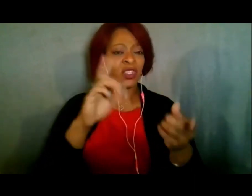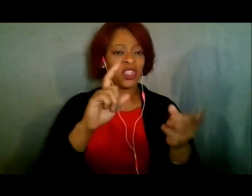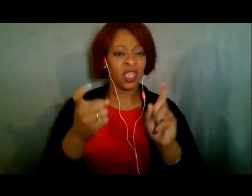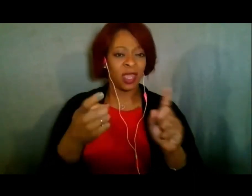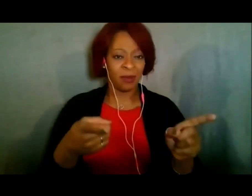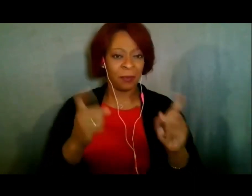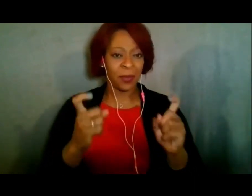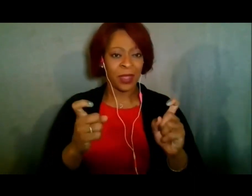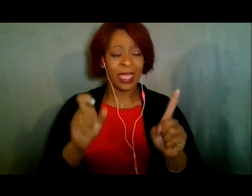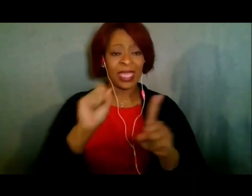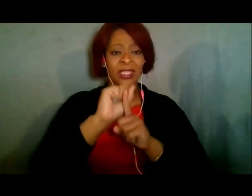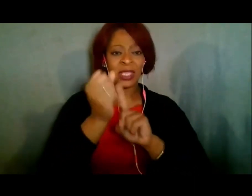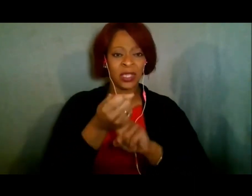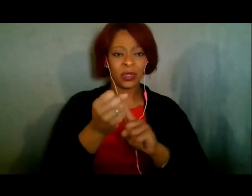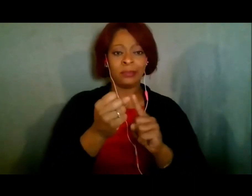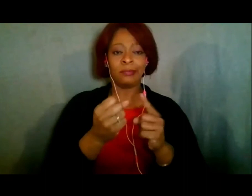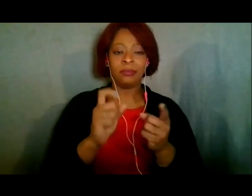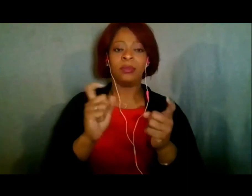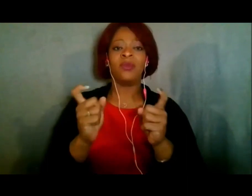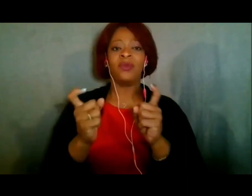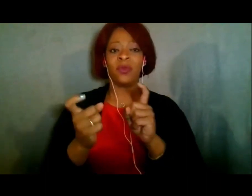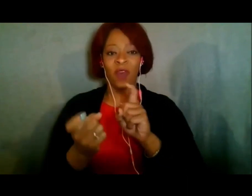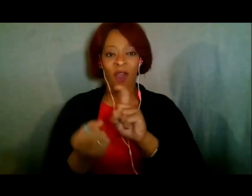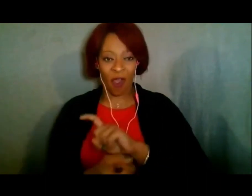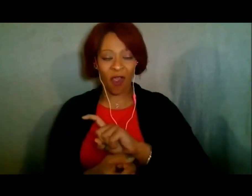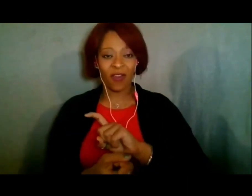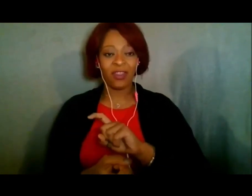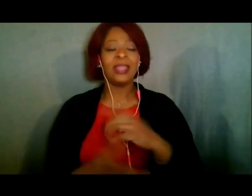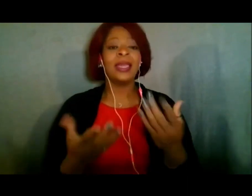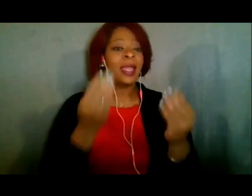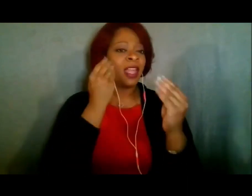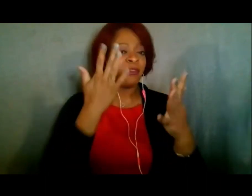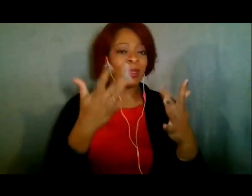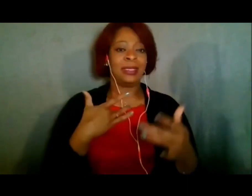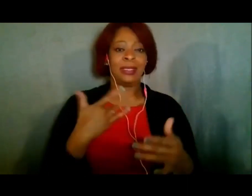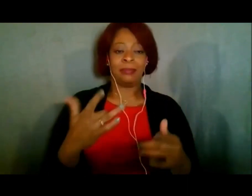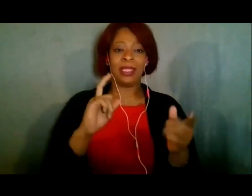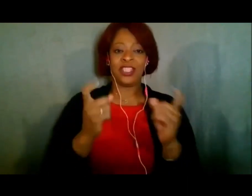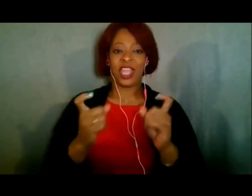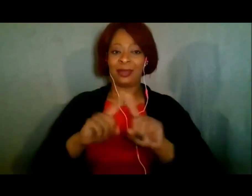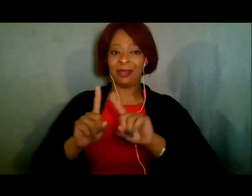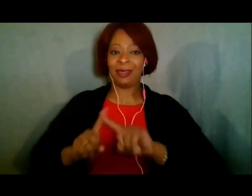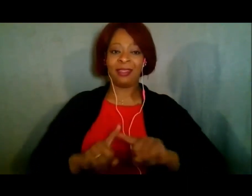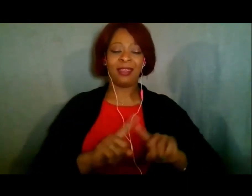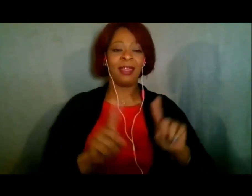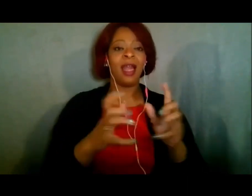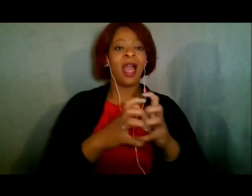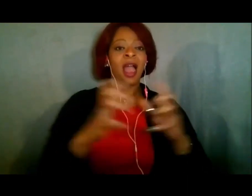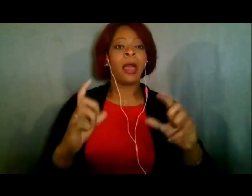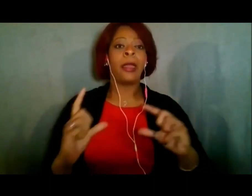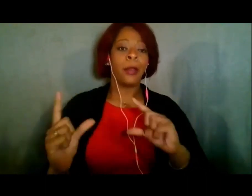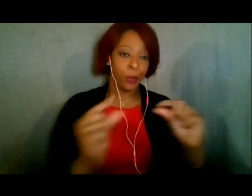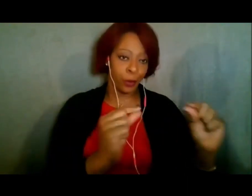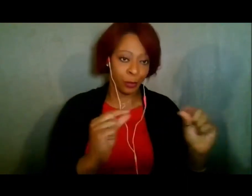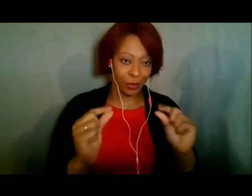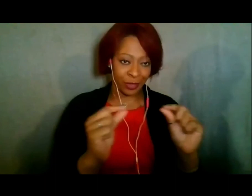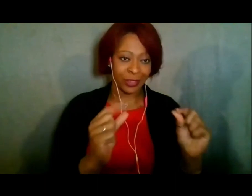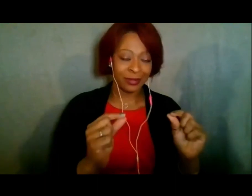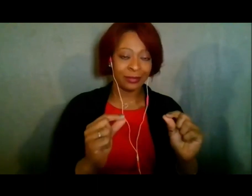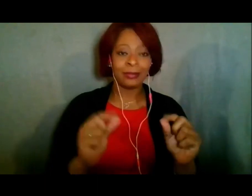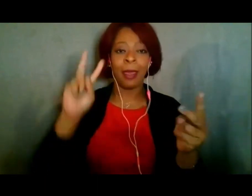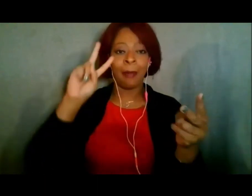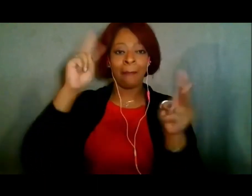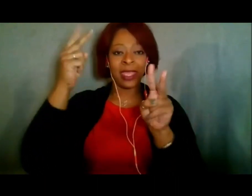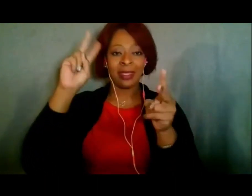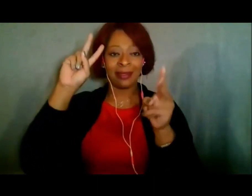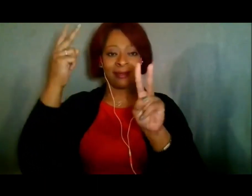has continued to evolve and information has changed. There have also been a lot of rumors and misinformation.